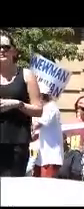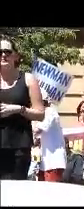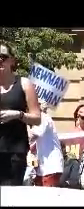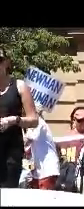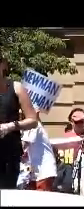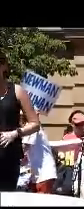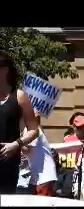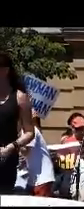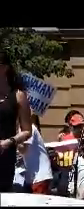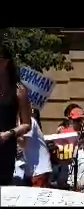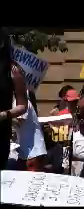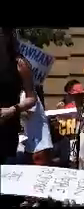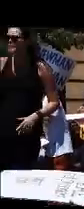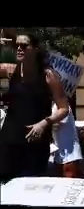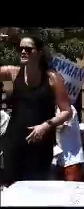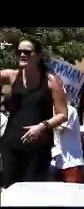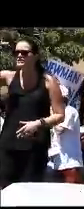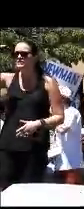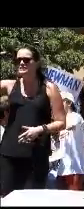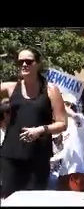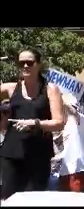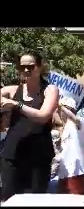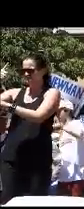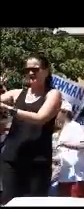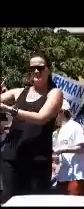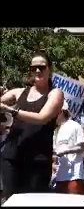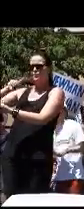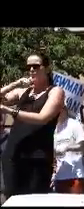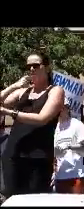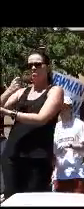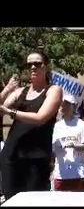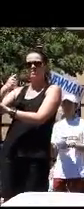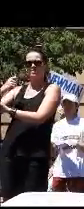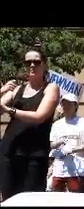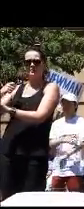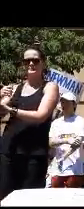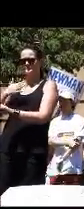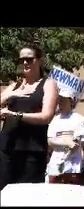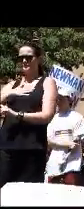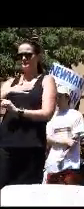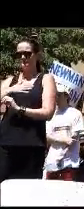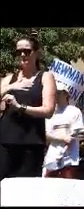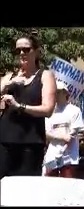want politicians who are going to